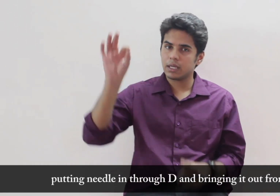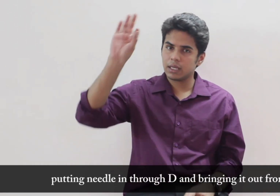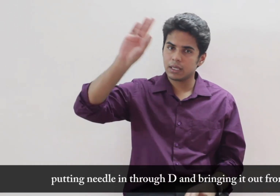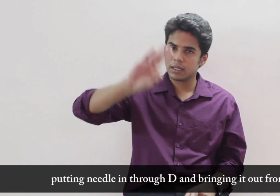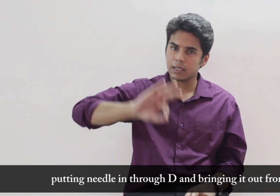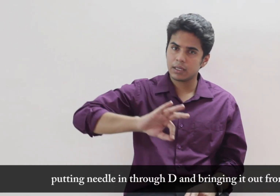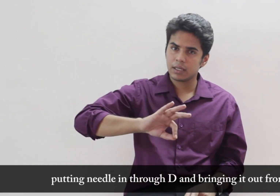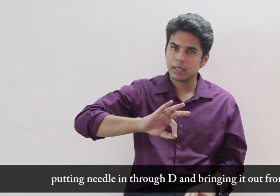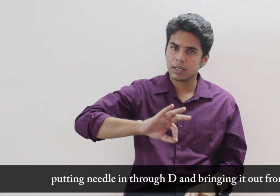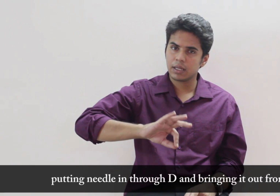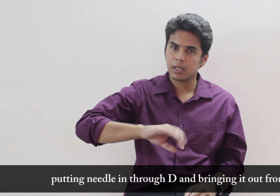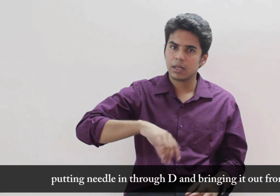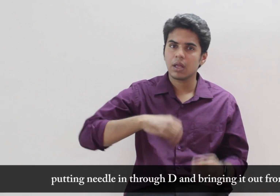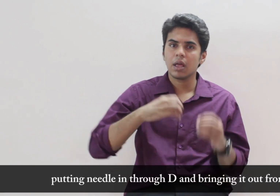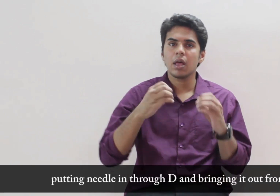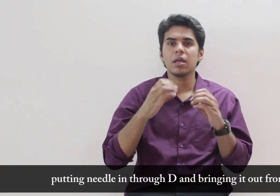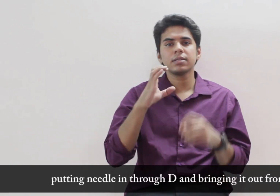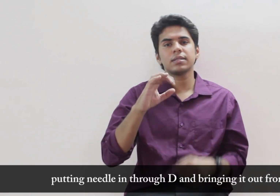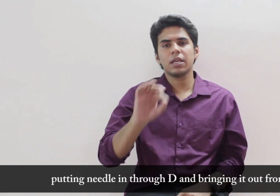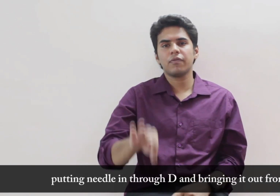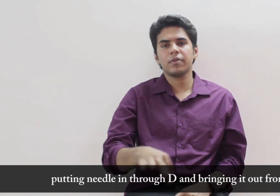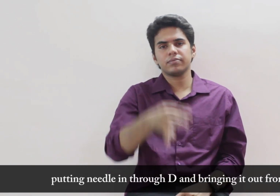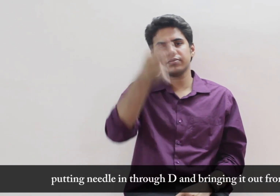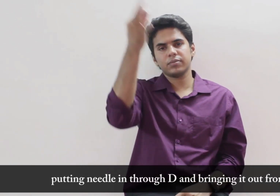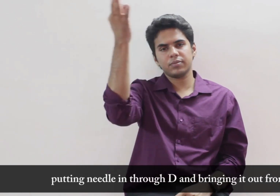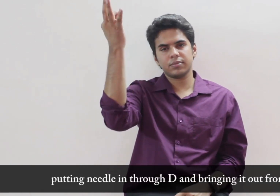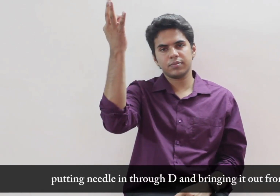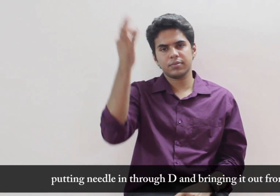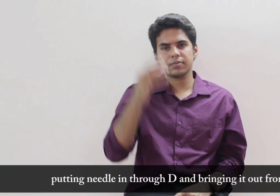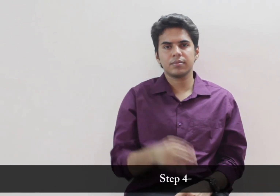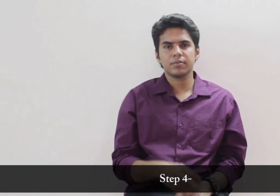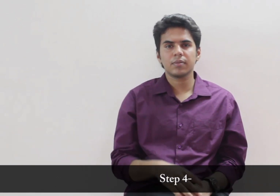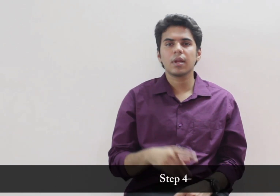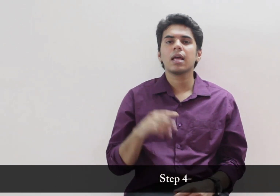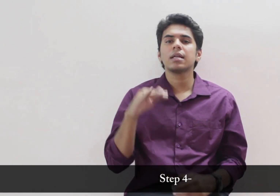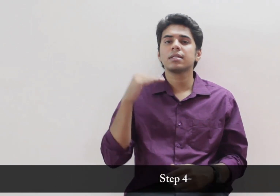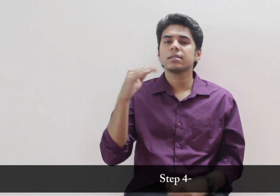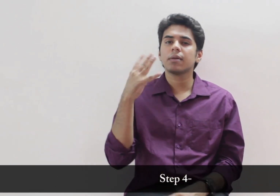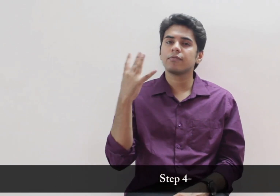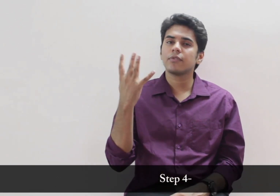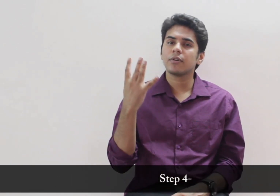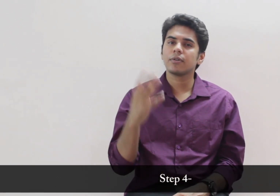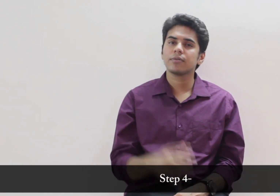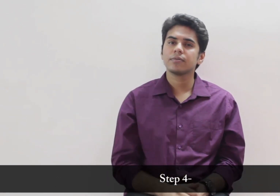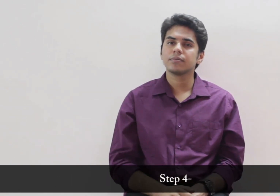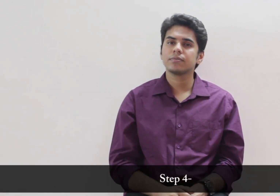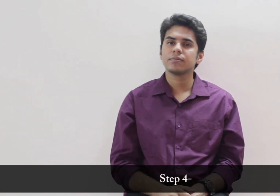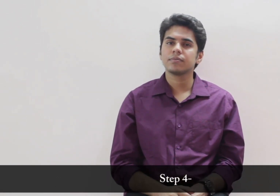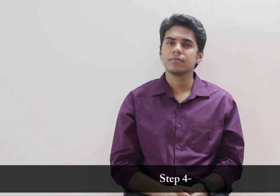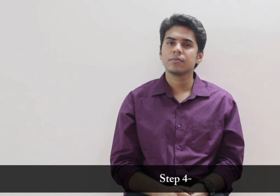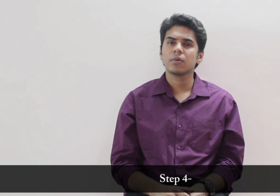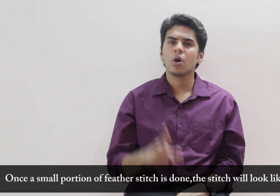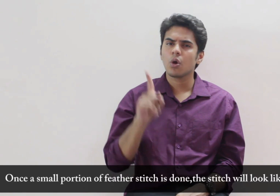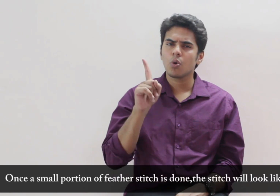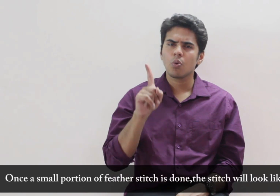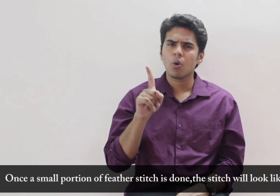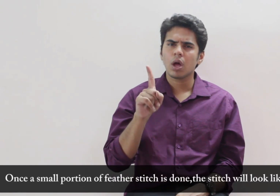Putting needle in through D and bringing it out from C. Step 4. Once a